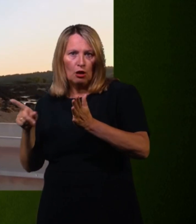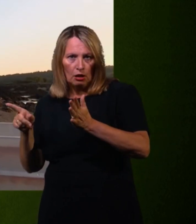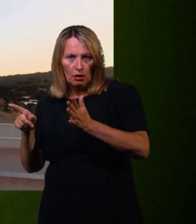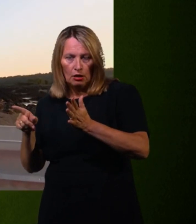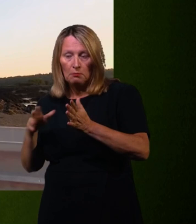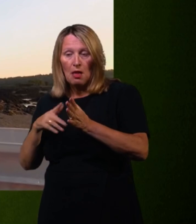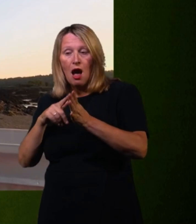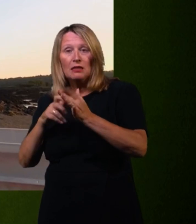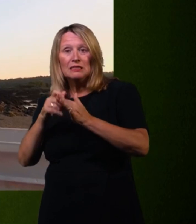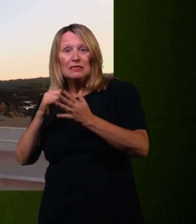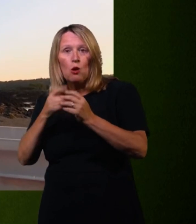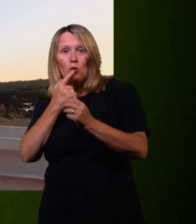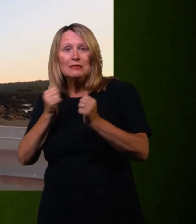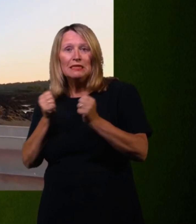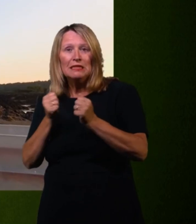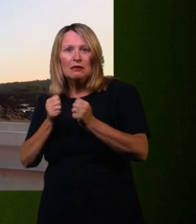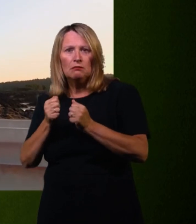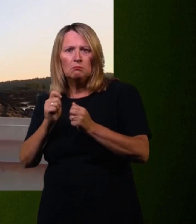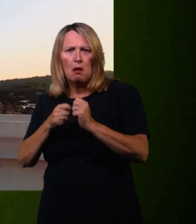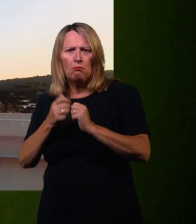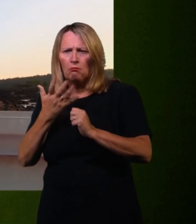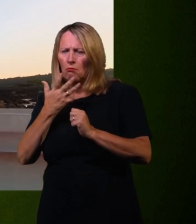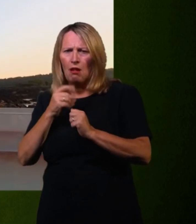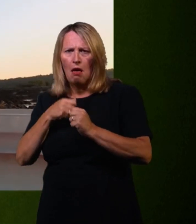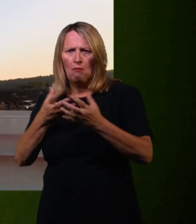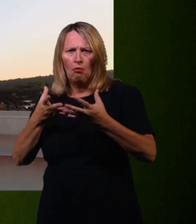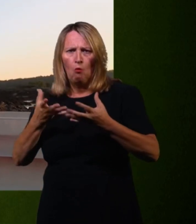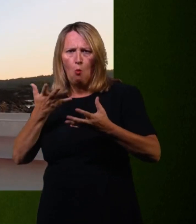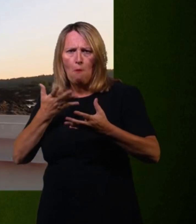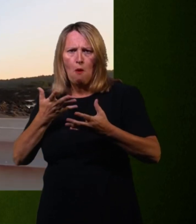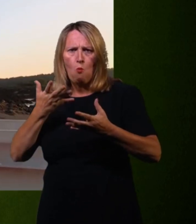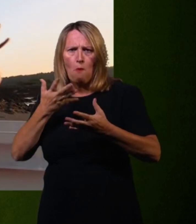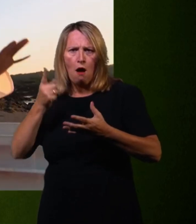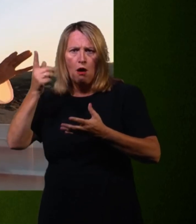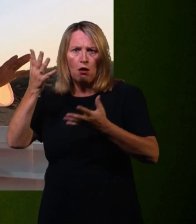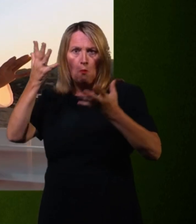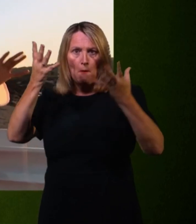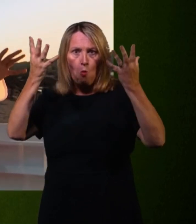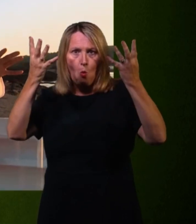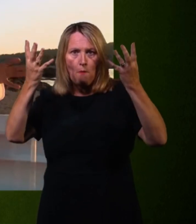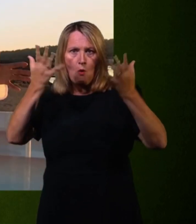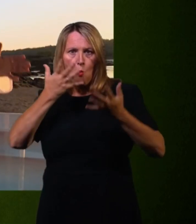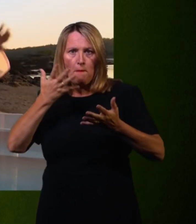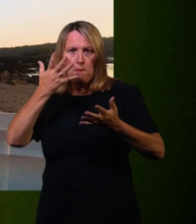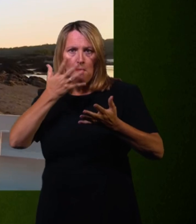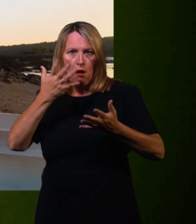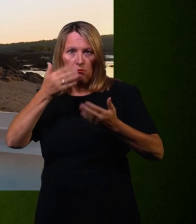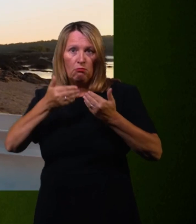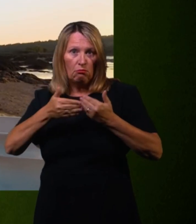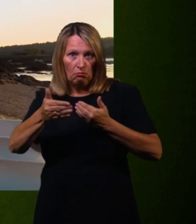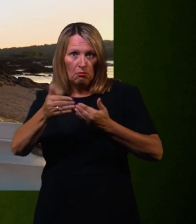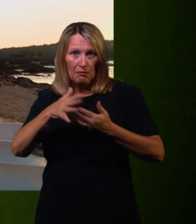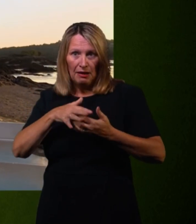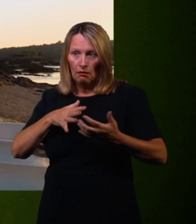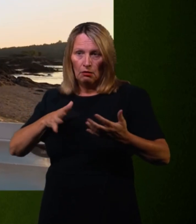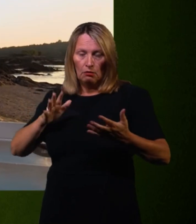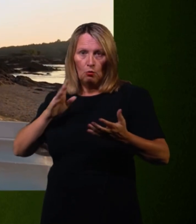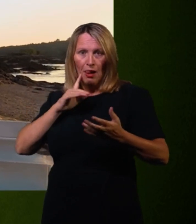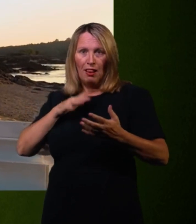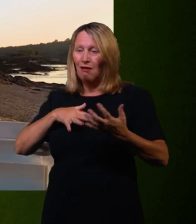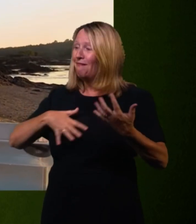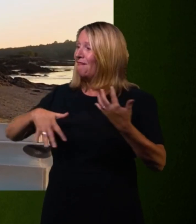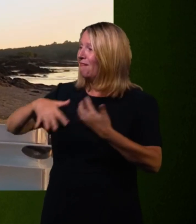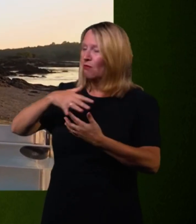the Arctic Sea is starting to behave a bit more like the Atlantic Ocean. And in the very long term, this could stall this